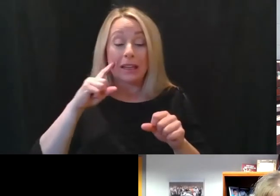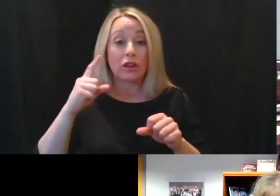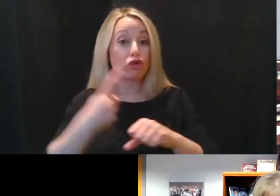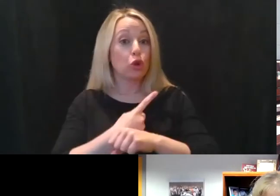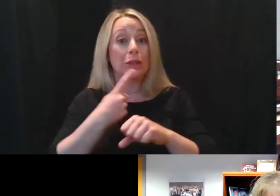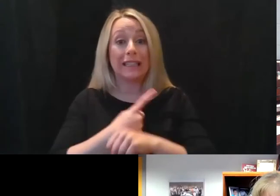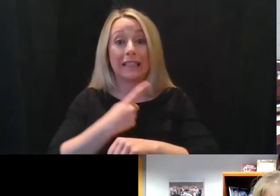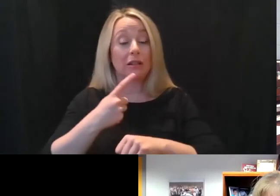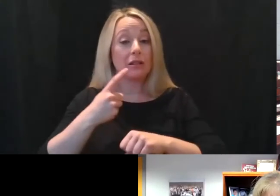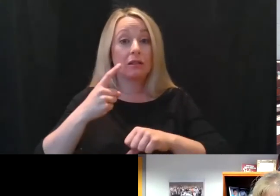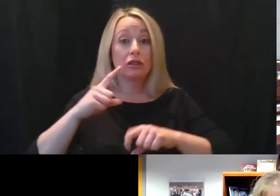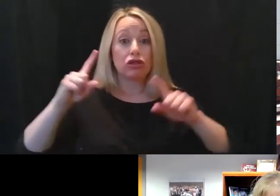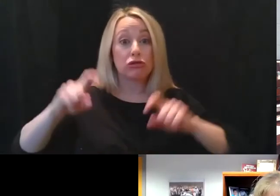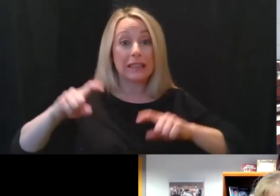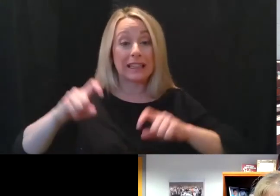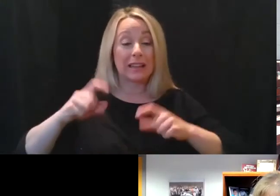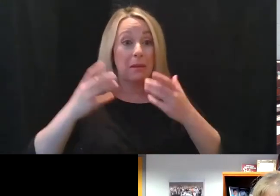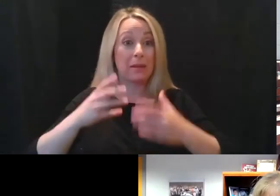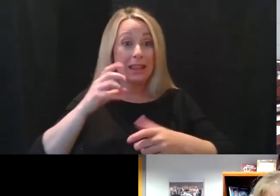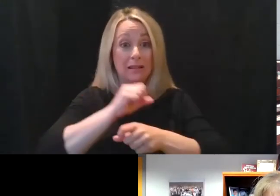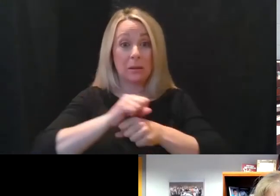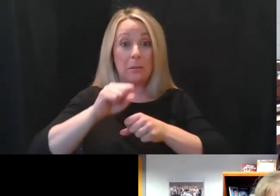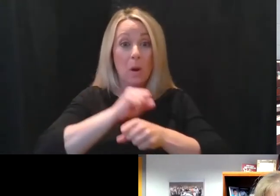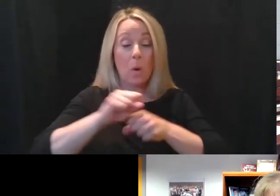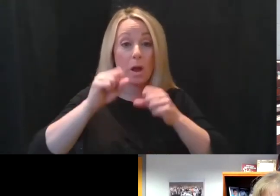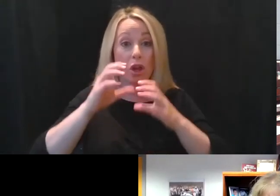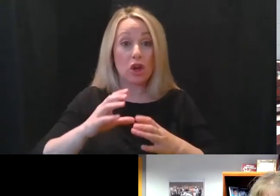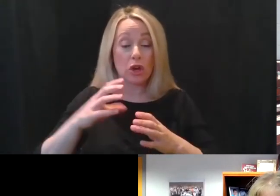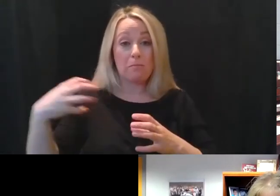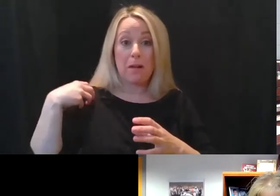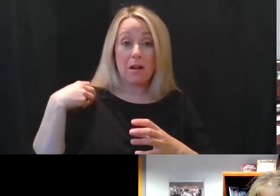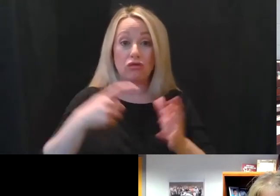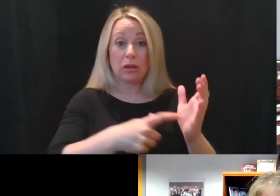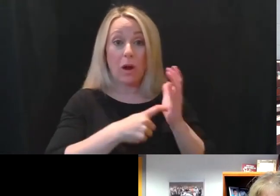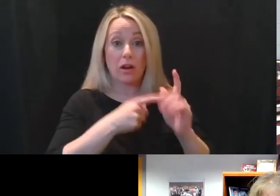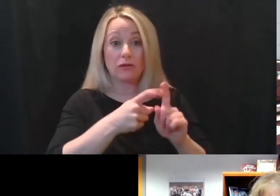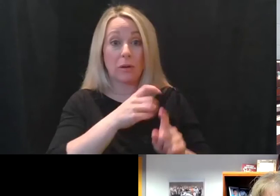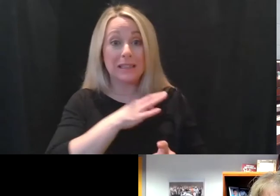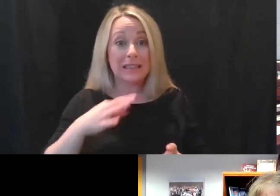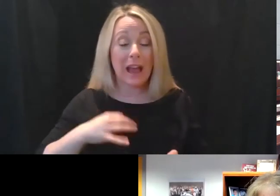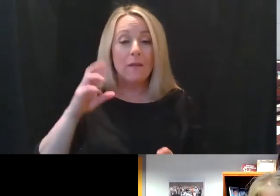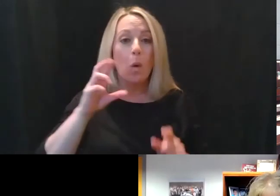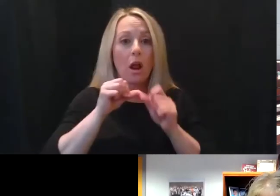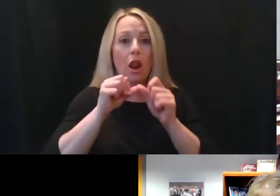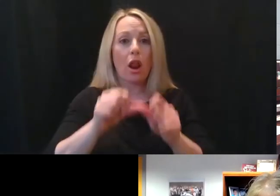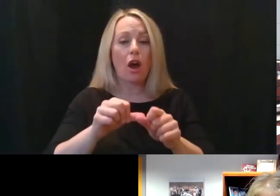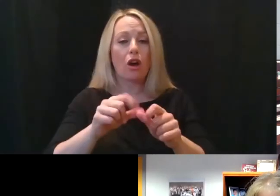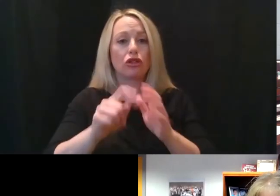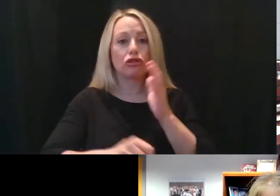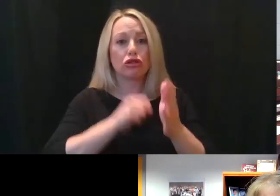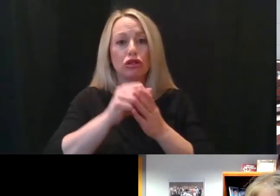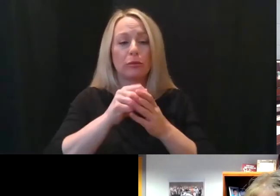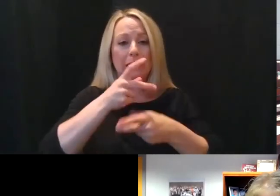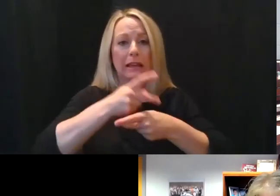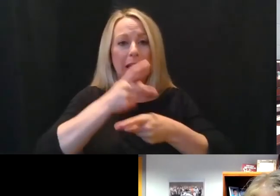an employer requires of their staff or at a long-term care facility, or somebody going through Test